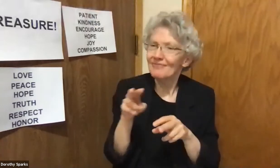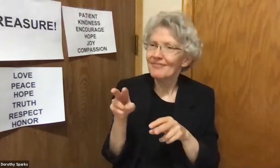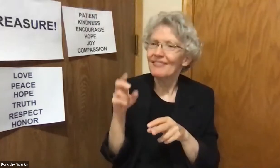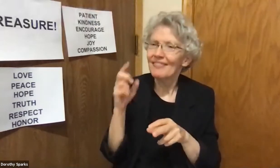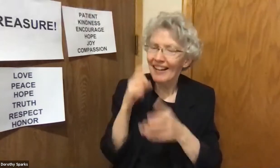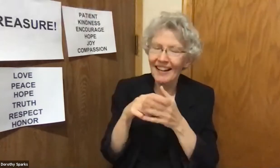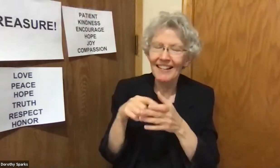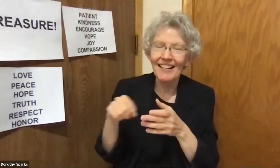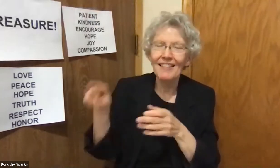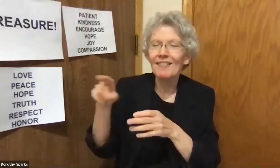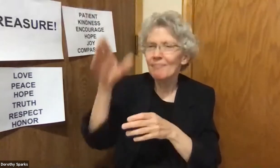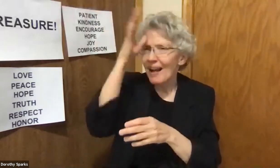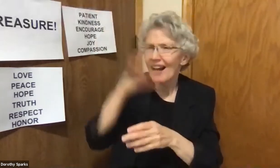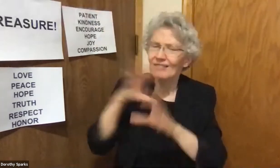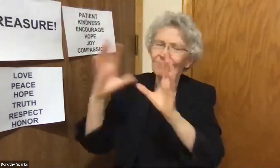for himself.